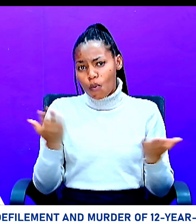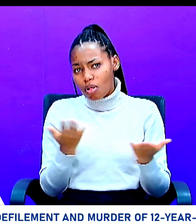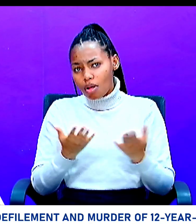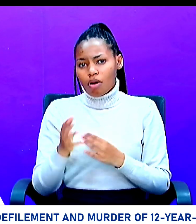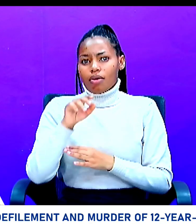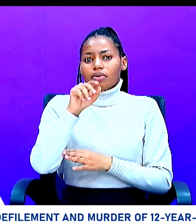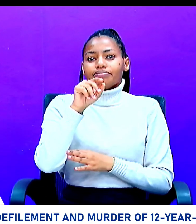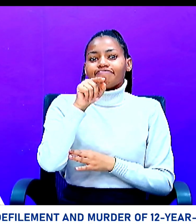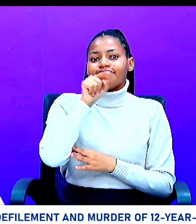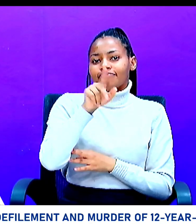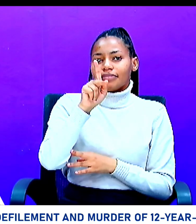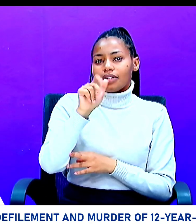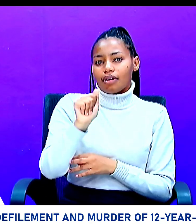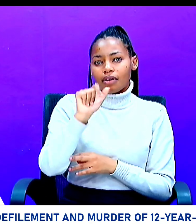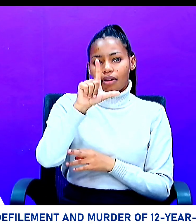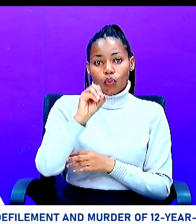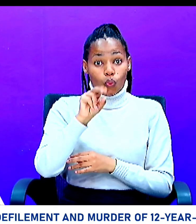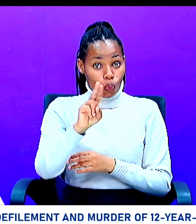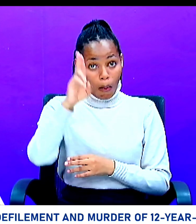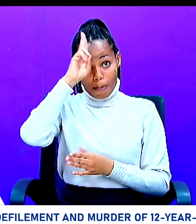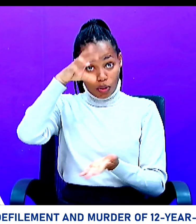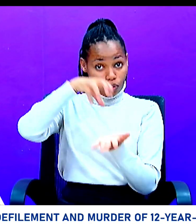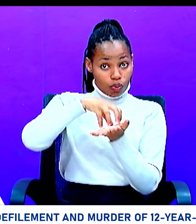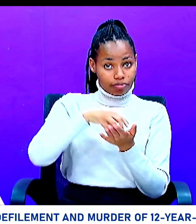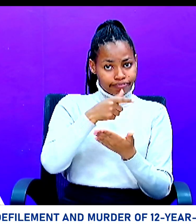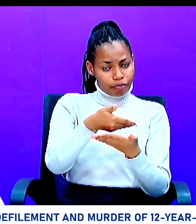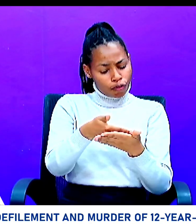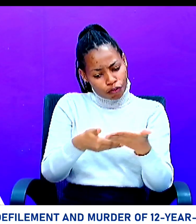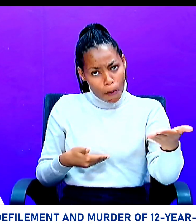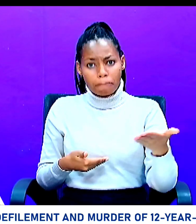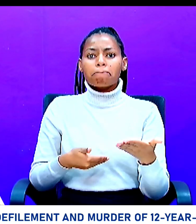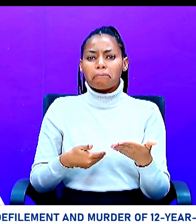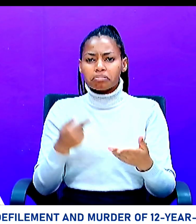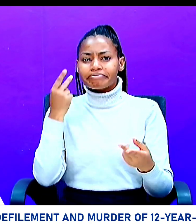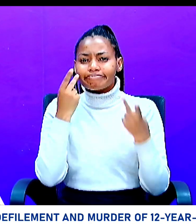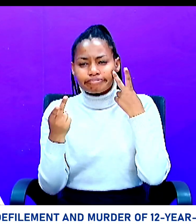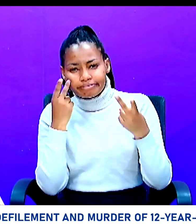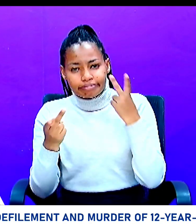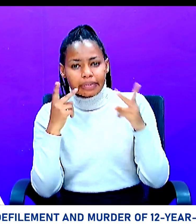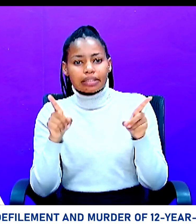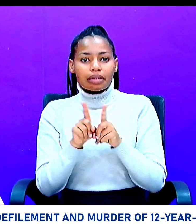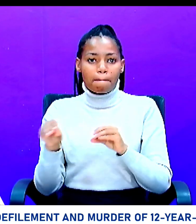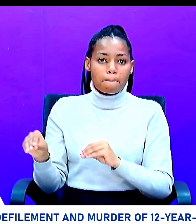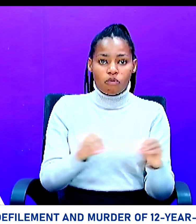Officers from Olkalao police station documented the scene and moved the body to a local funeral home.